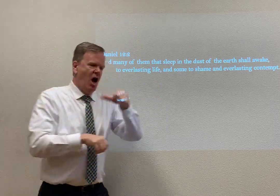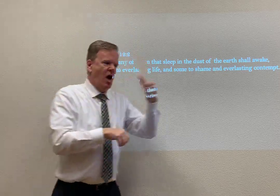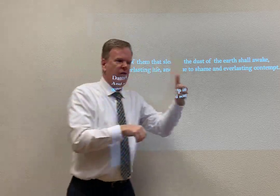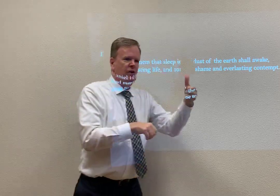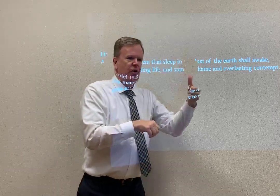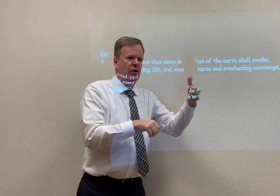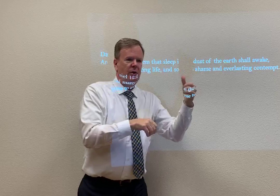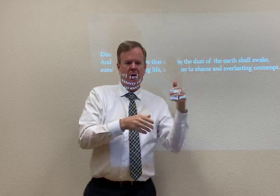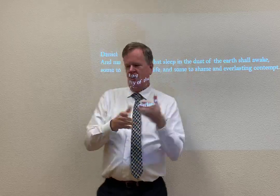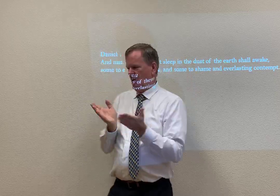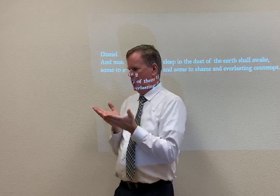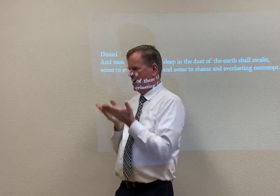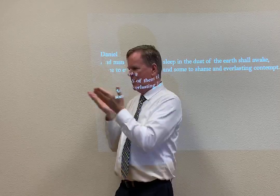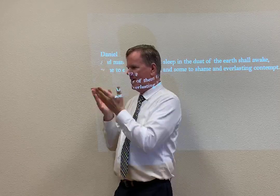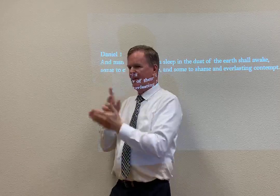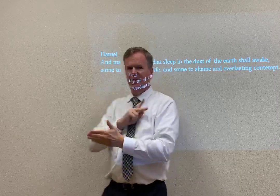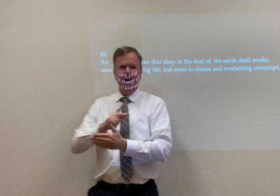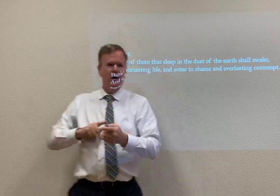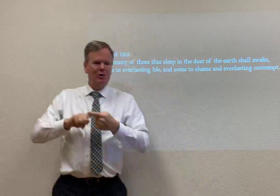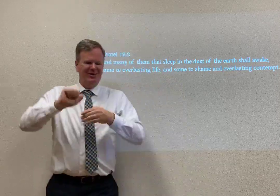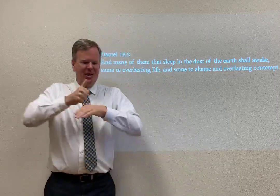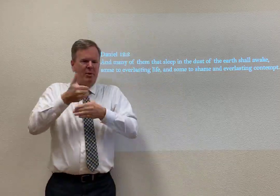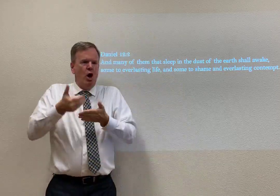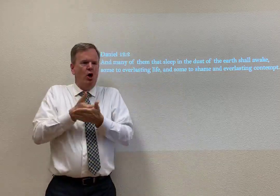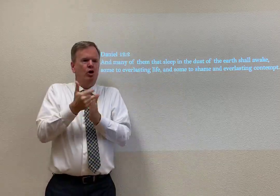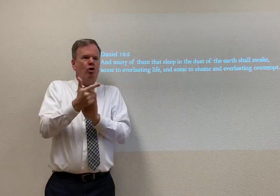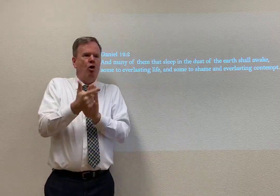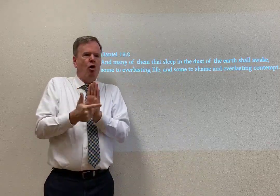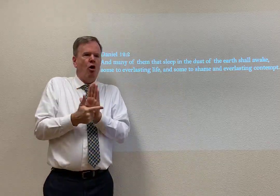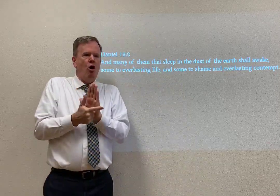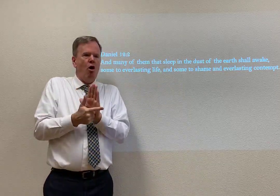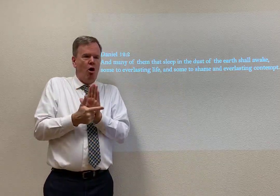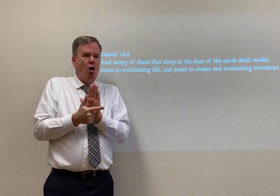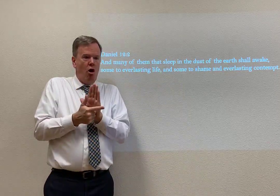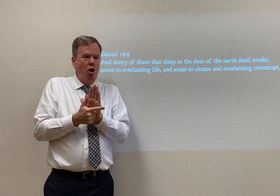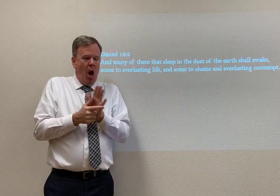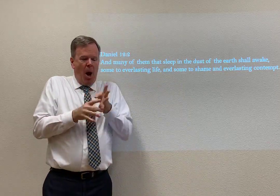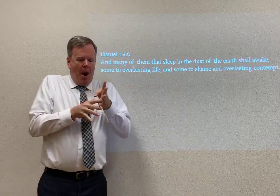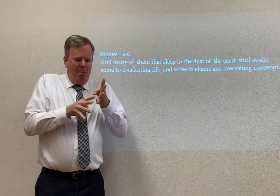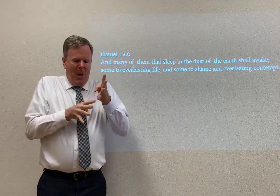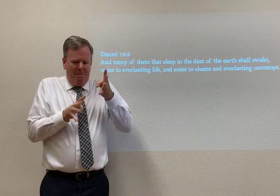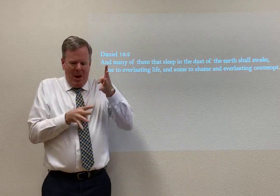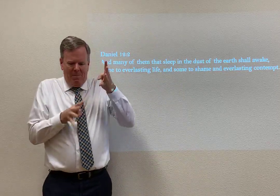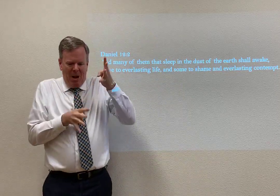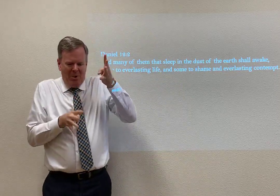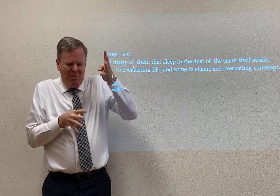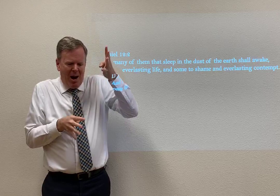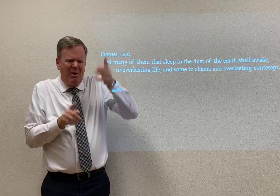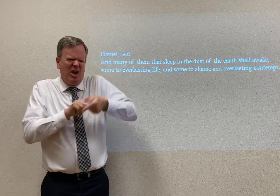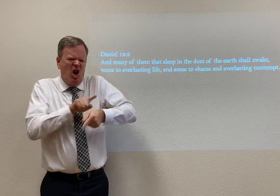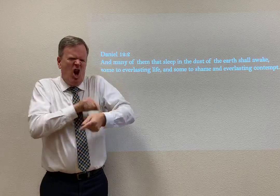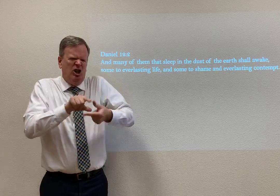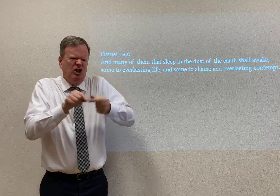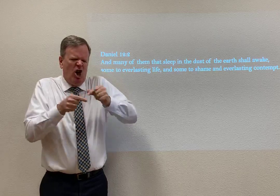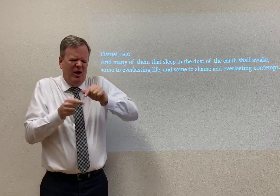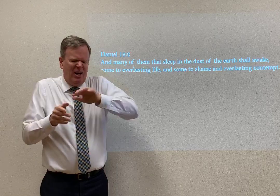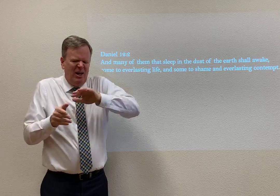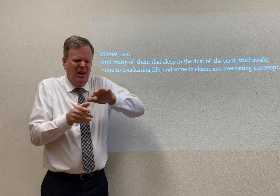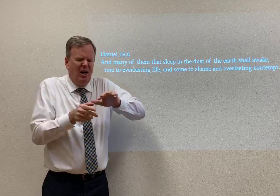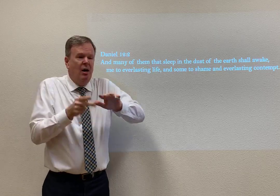Yes, they were captured. Daniel was captured because the king was recommended to set a new law by some advisors, and it's a long story,